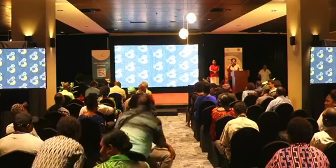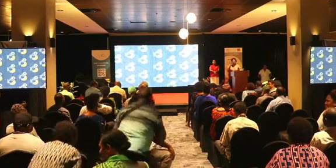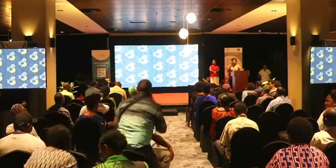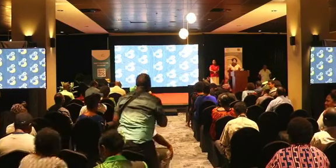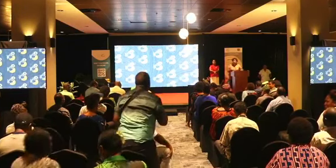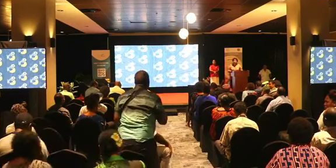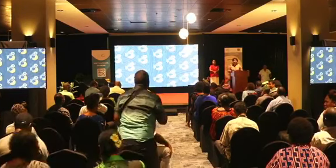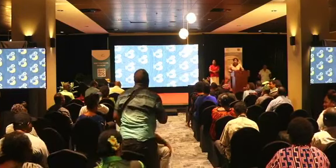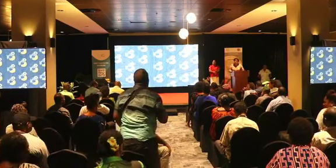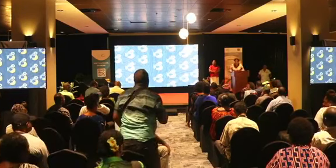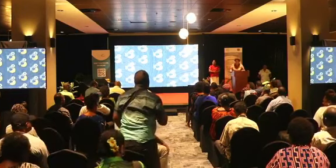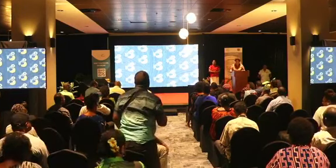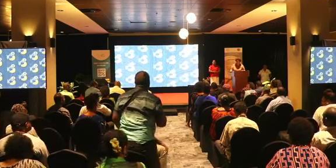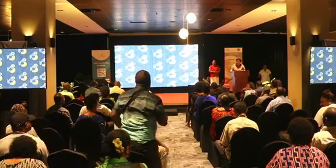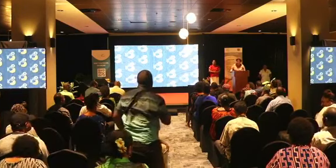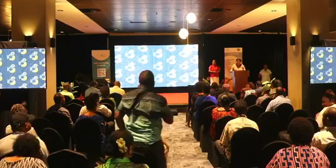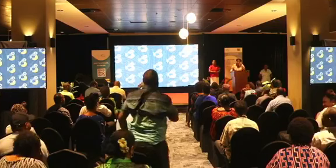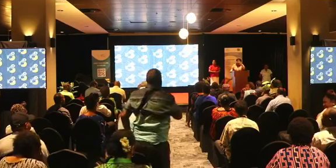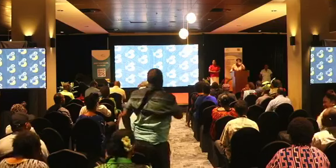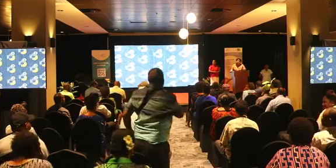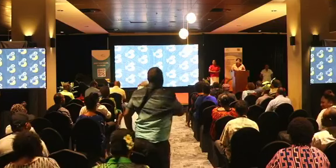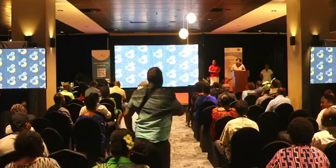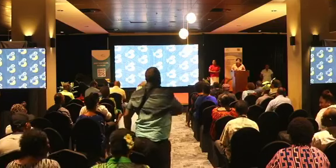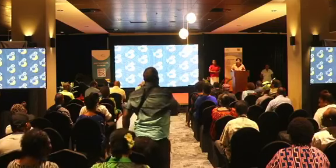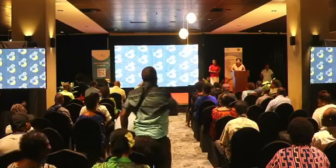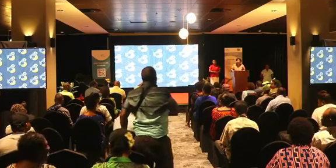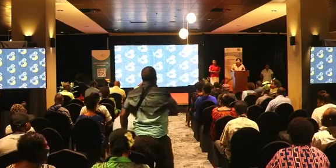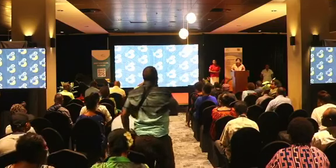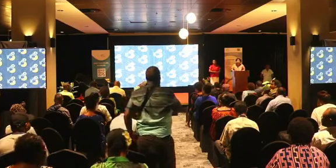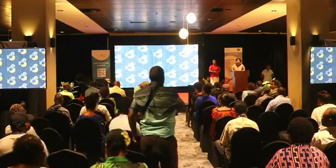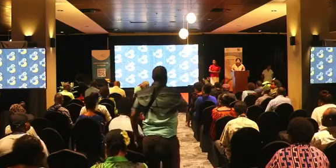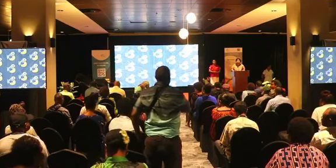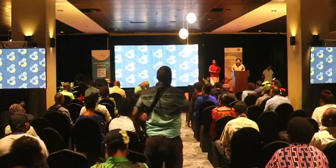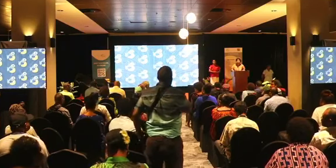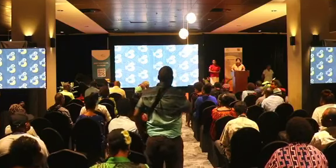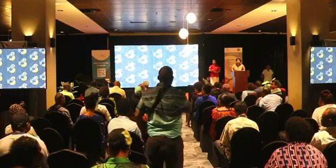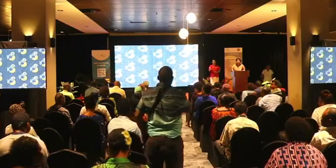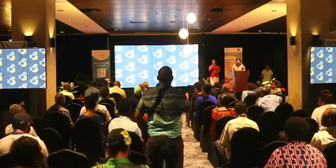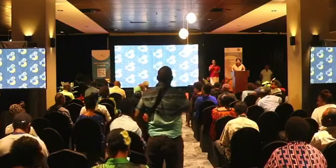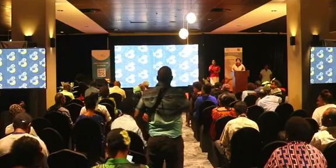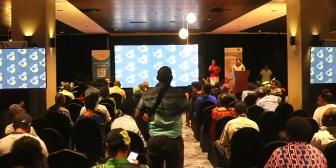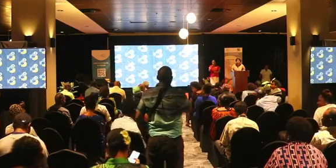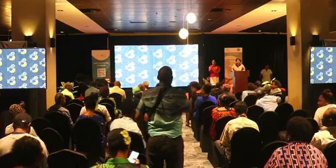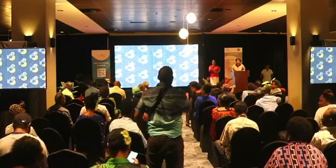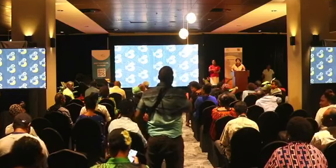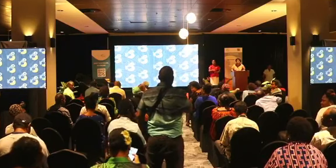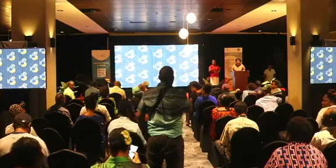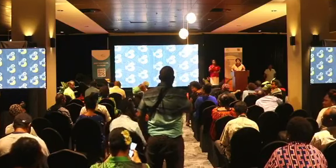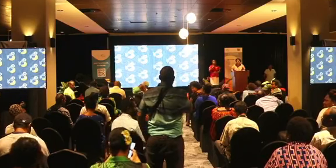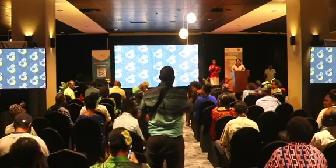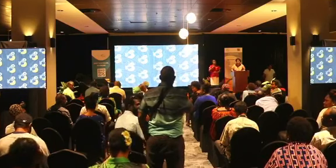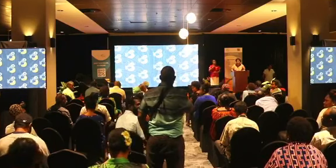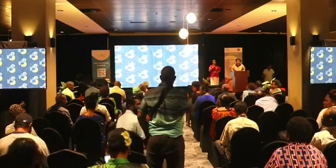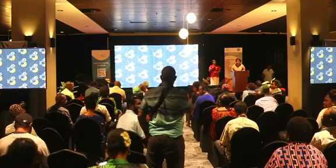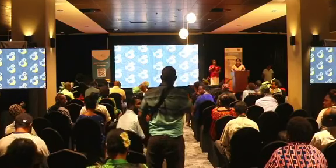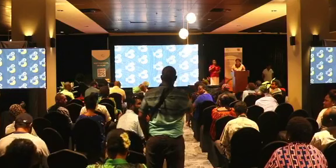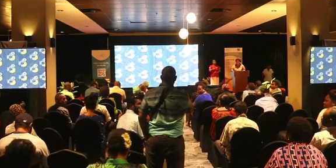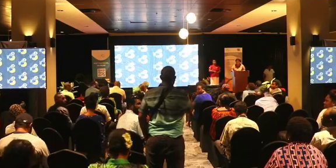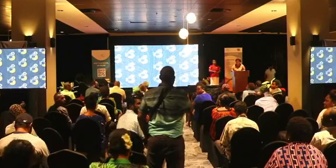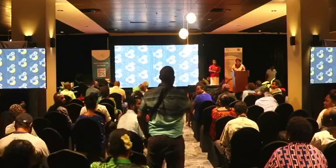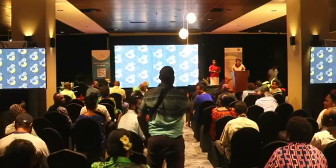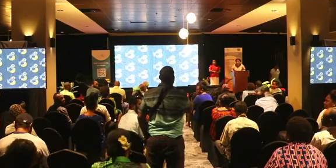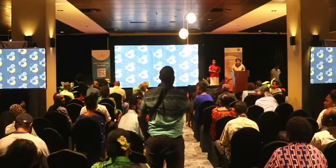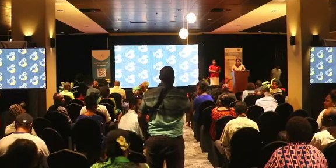Taken a couple of comments na feedback na. Please go ahead. Thank you. Me no sababin appreciate